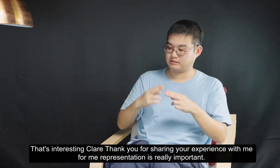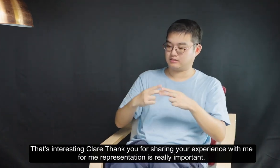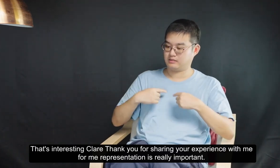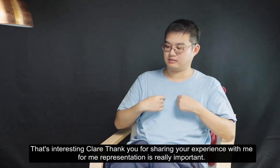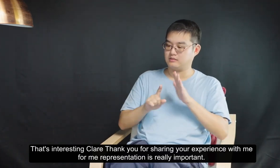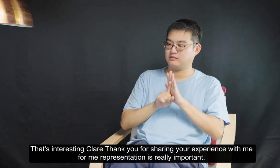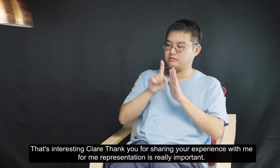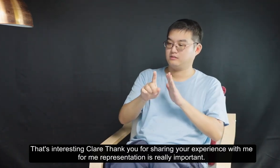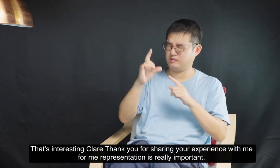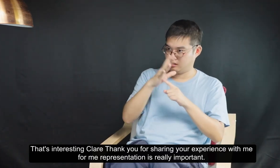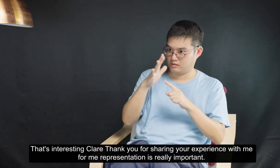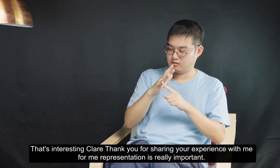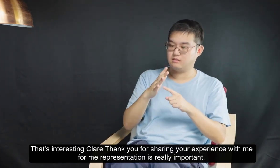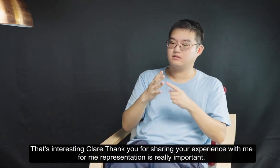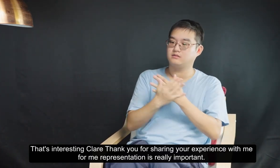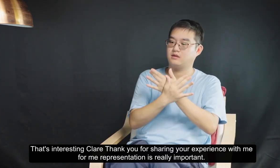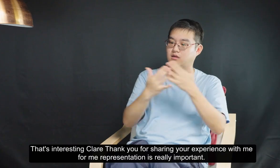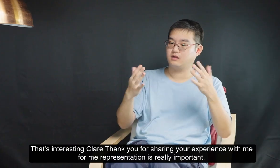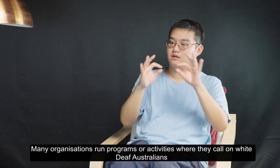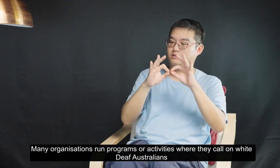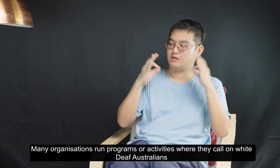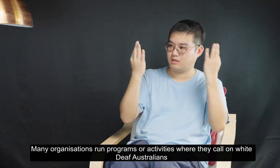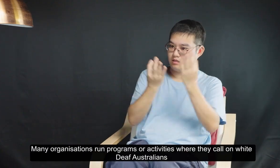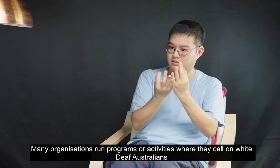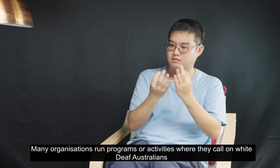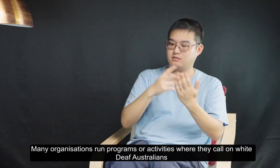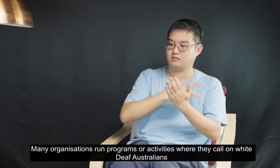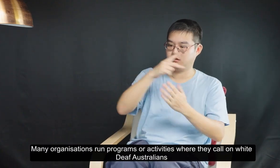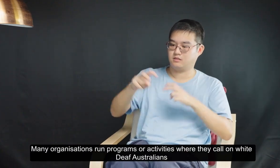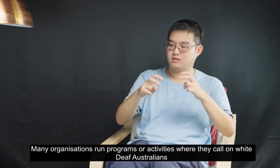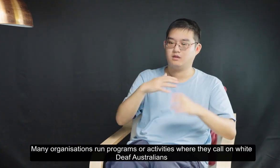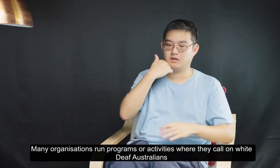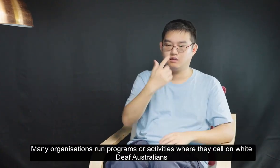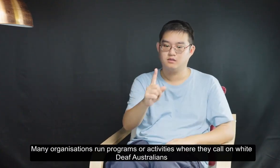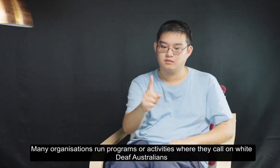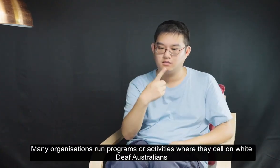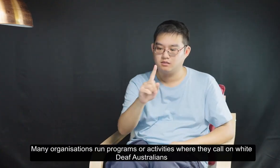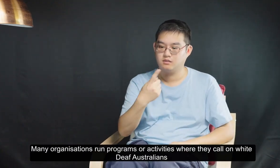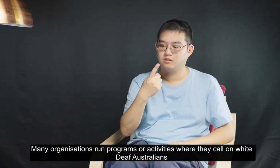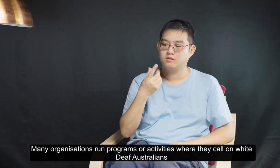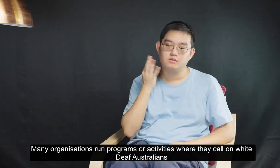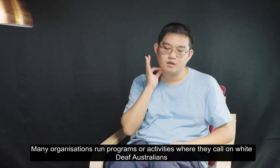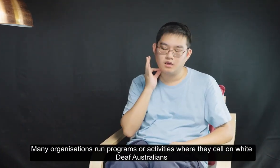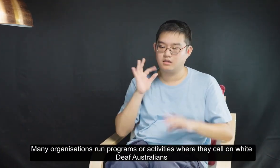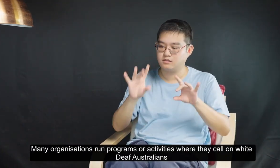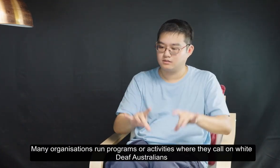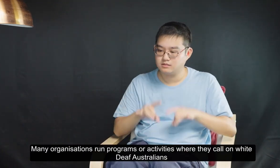me. For me, representation is really important. Many organisations run programs or activities where they call on white